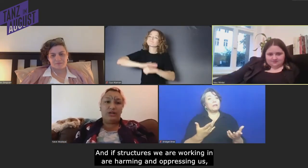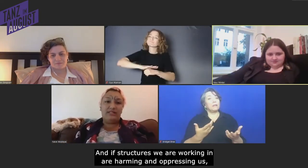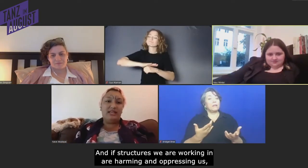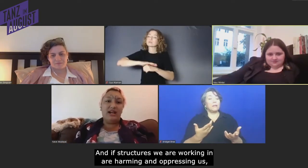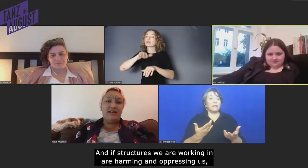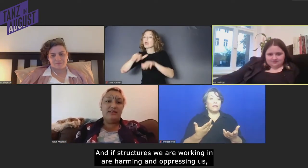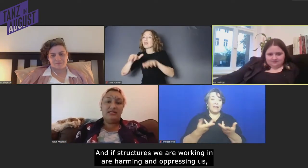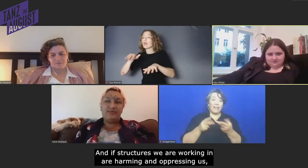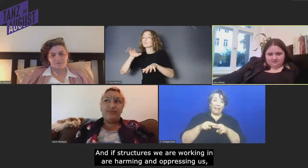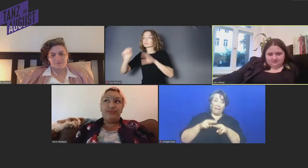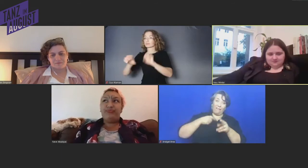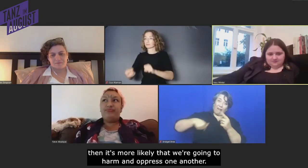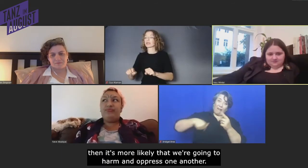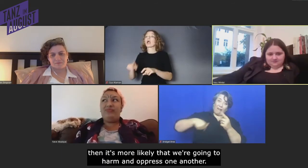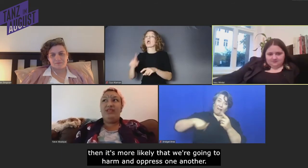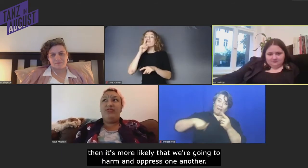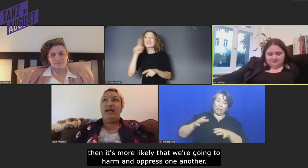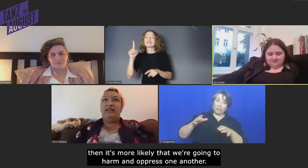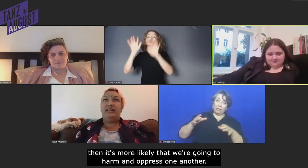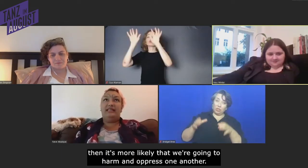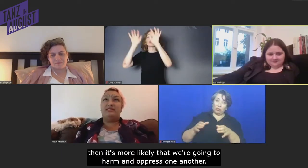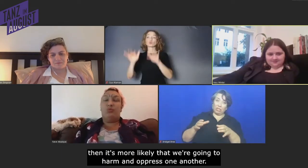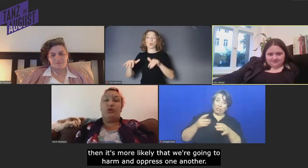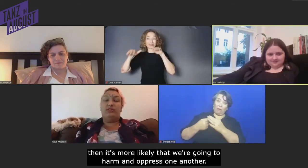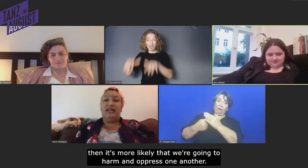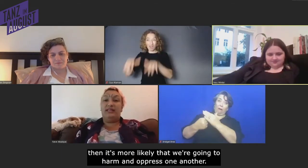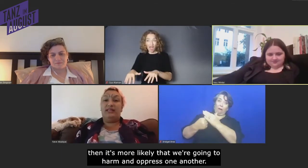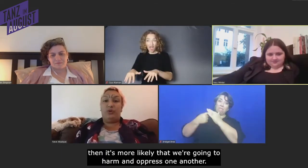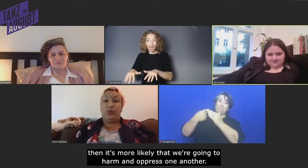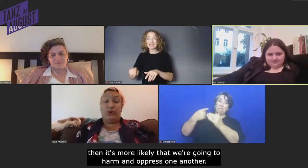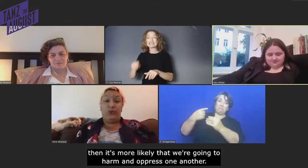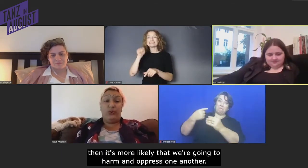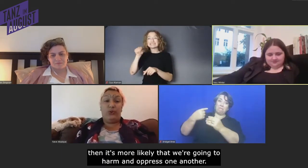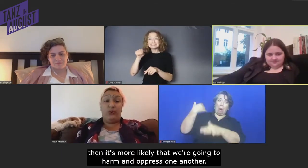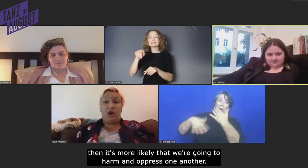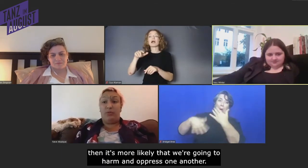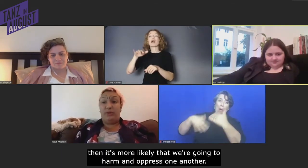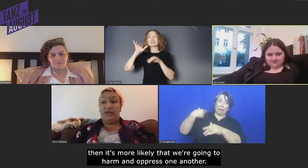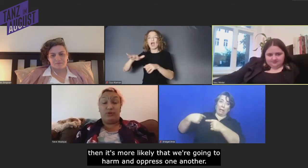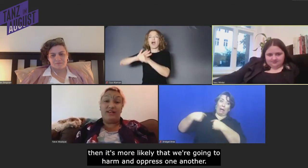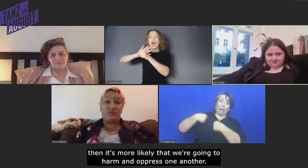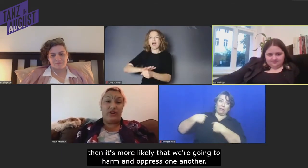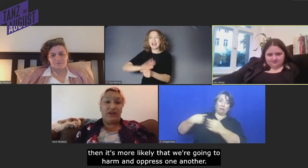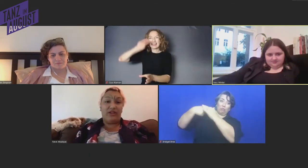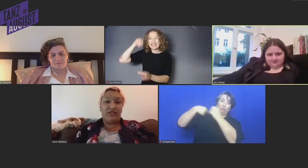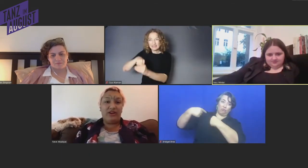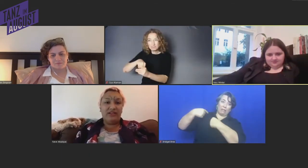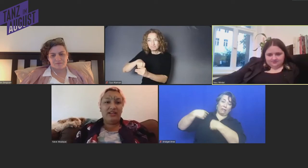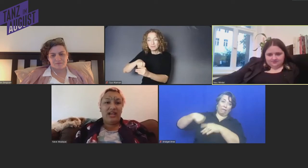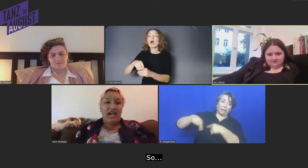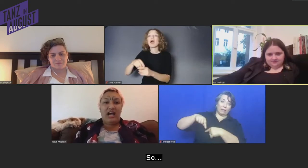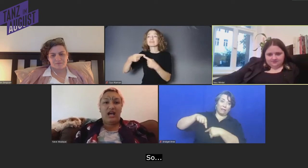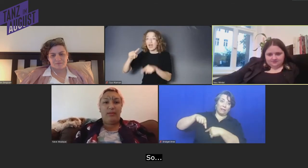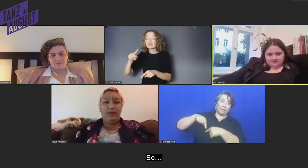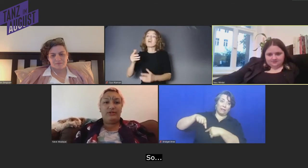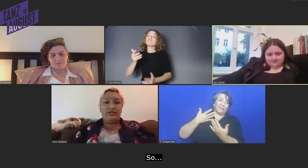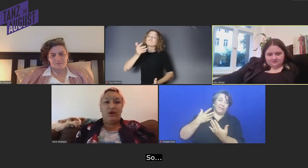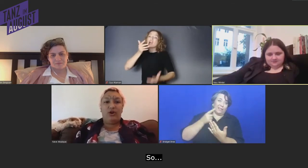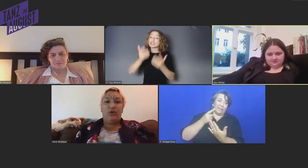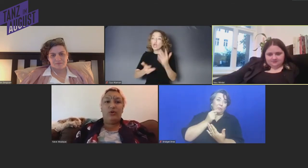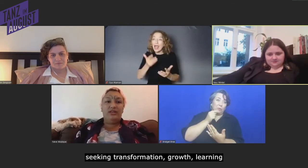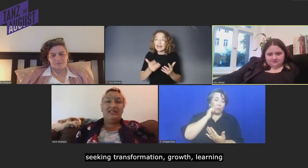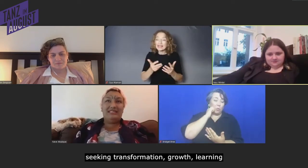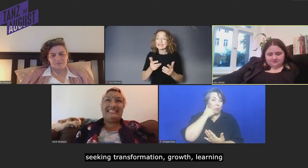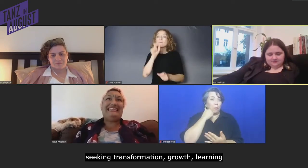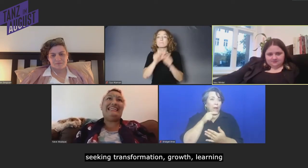and oppressing us, and it's more likely that we're going to harm and oppress one another.